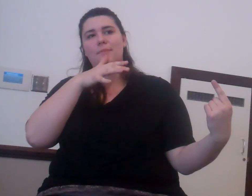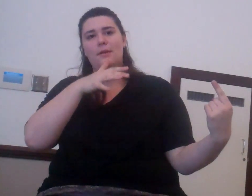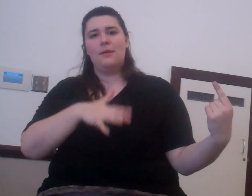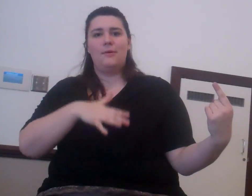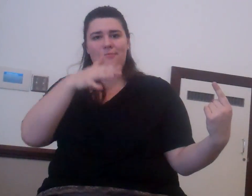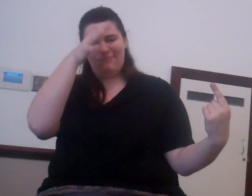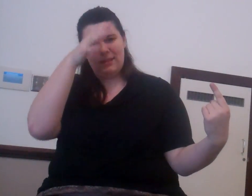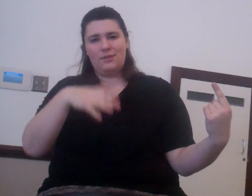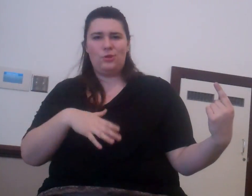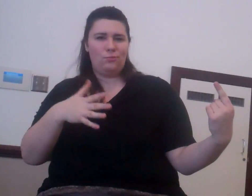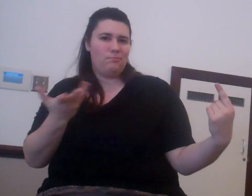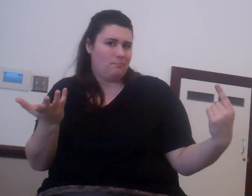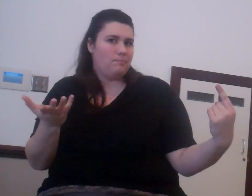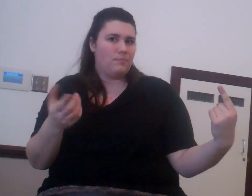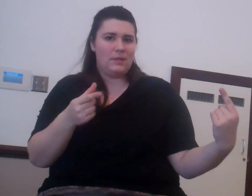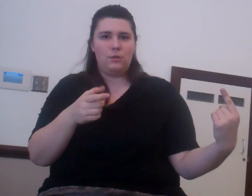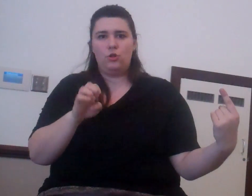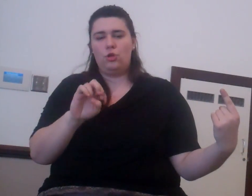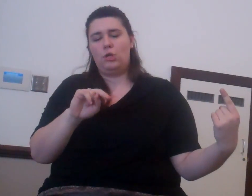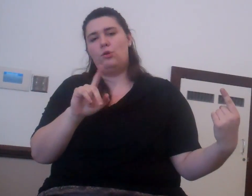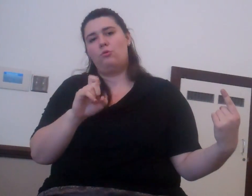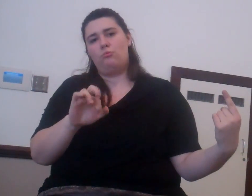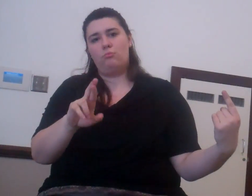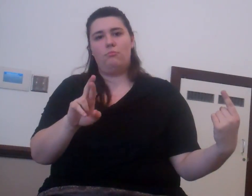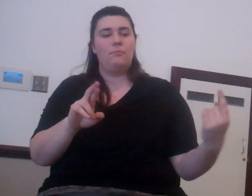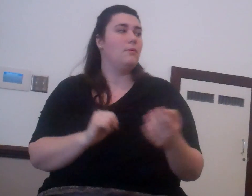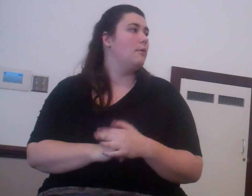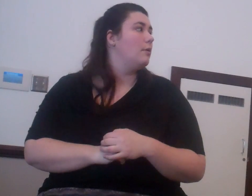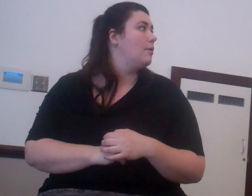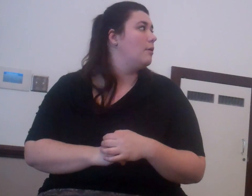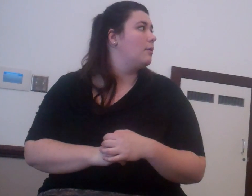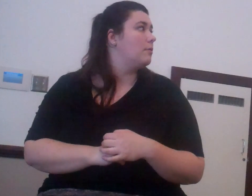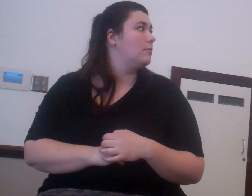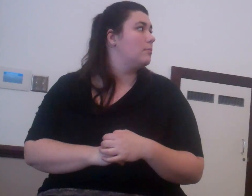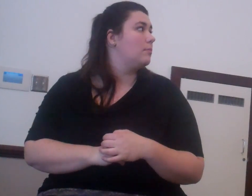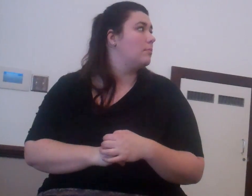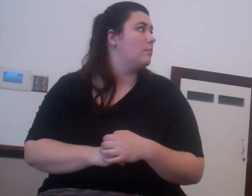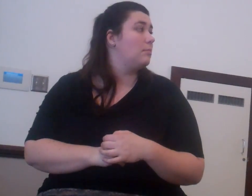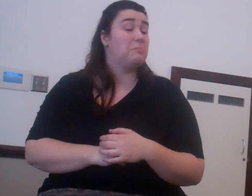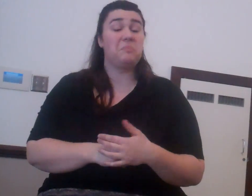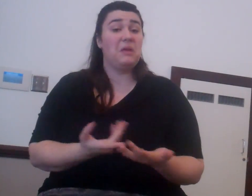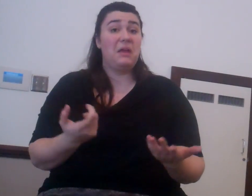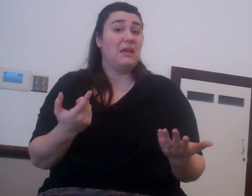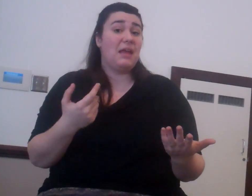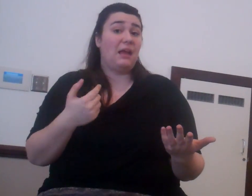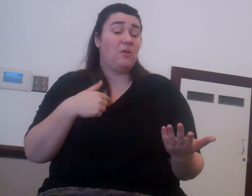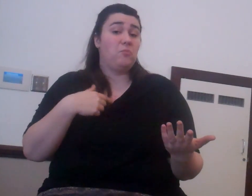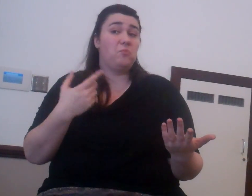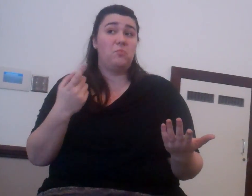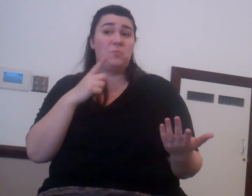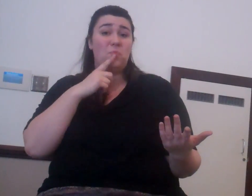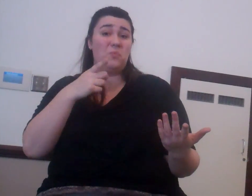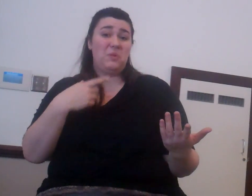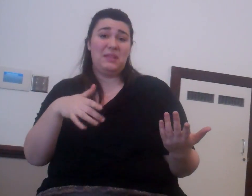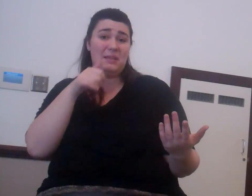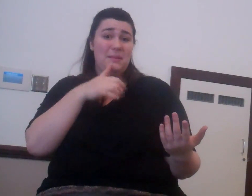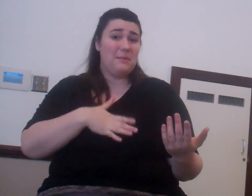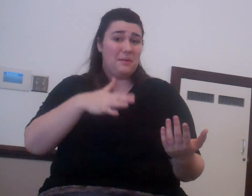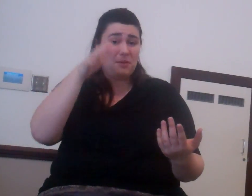can be your work spouse. I don't care. That's my upshot. It can be a boy or a girl or a cute